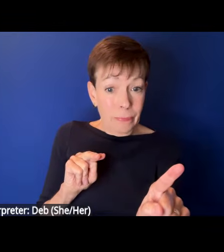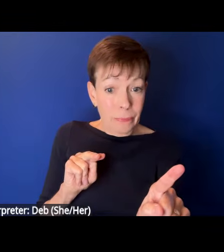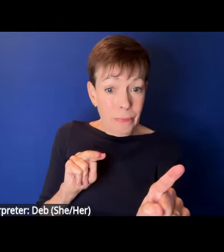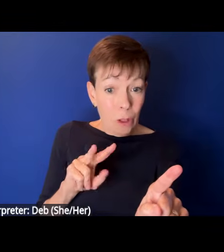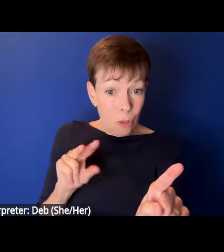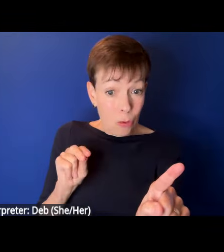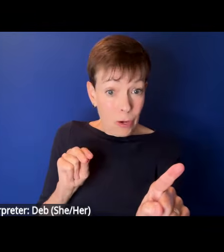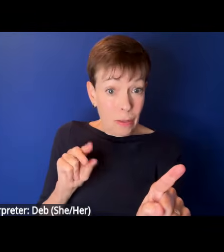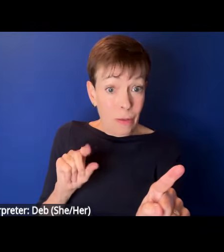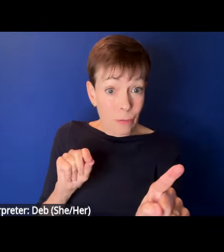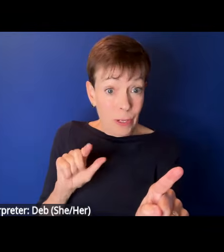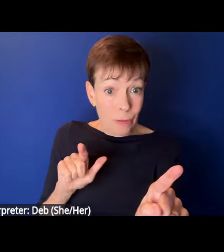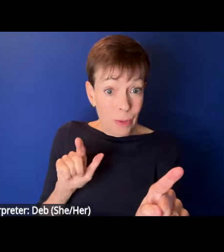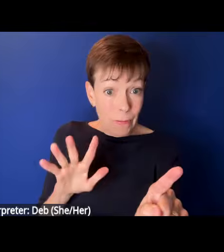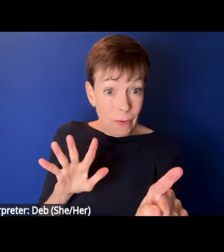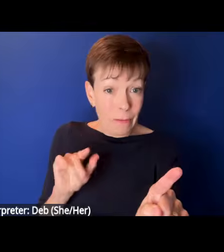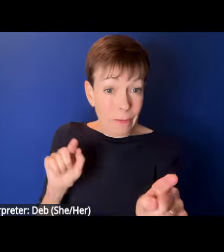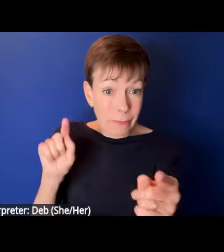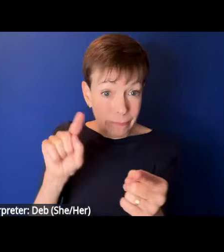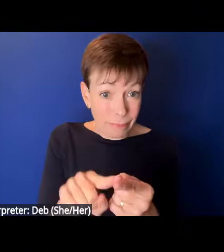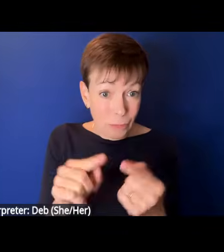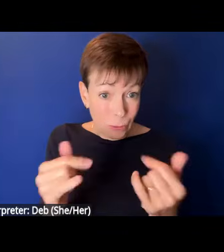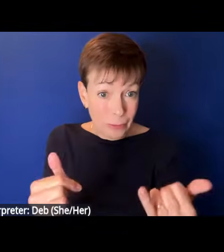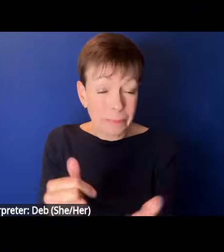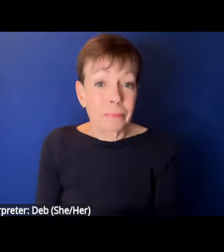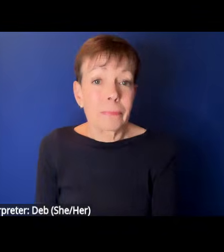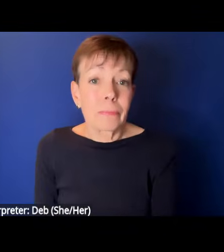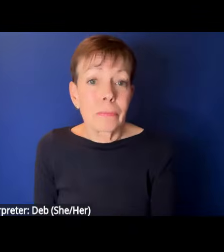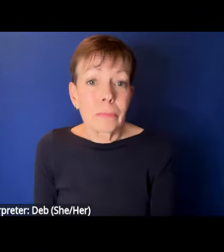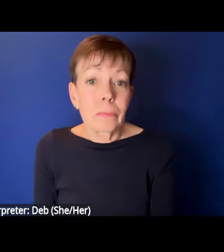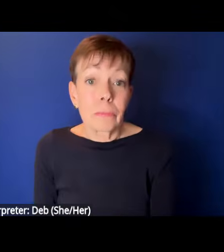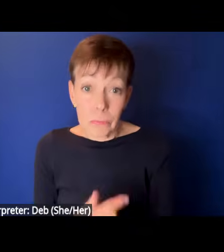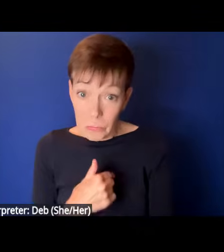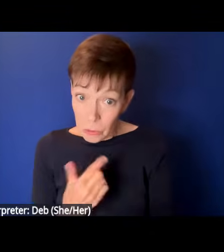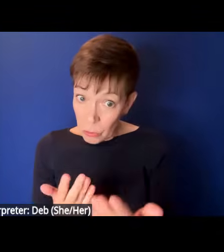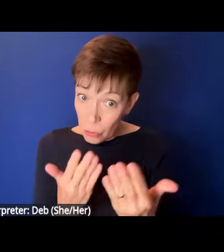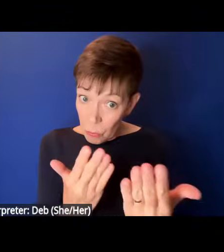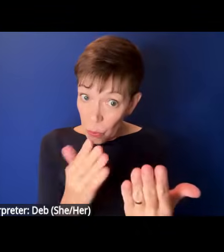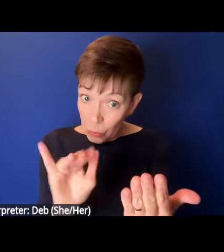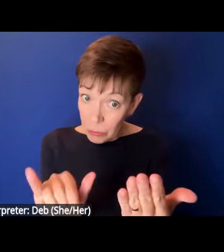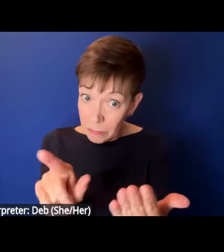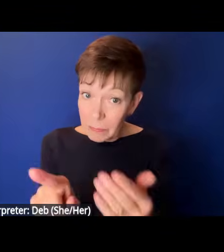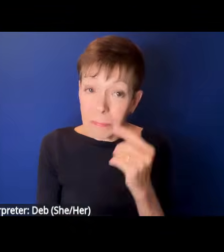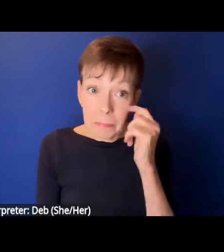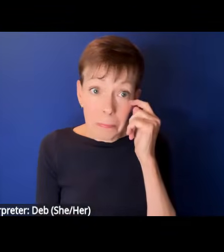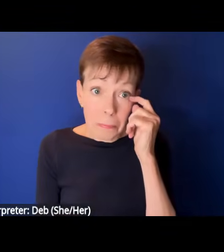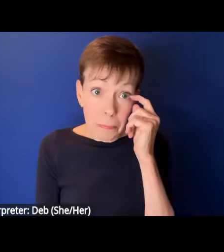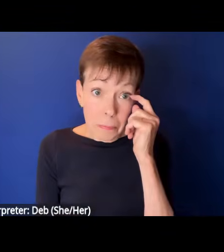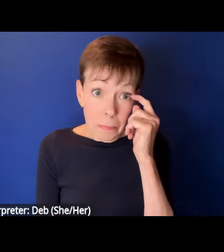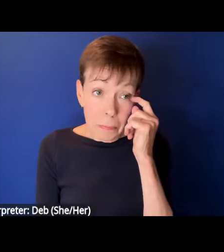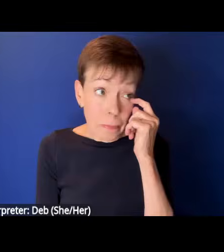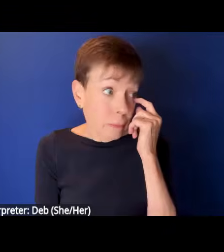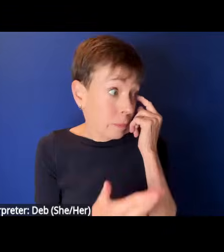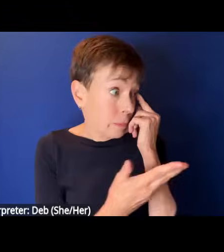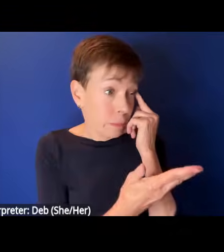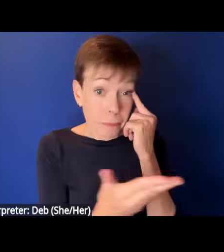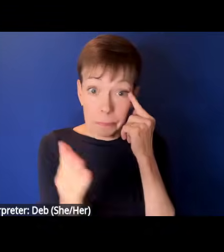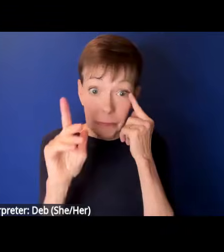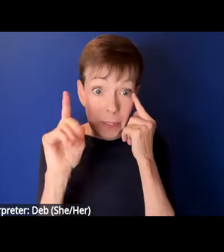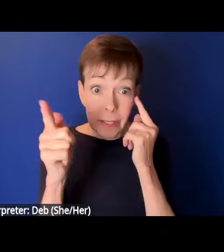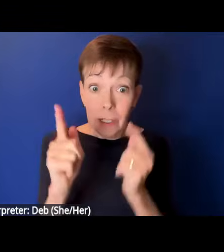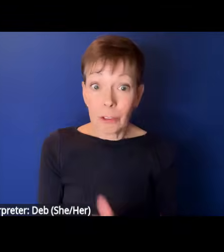So trustee Quan, you're moving that motion. Sorry, moving it, yes. Okay. I'm just gonna look to our colleagues for a